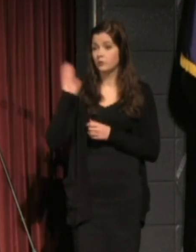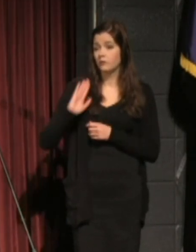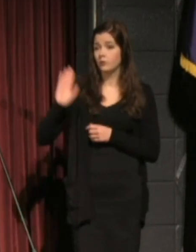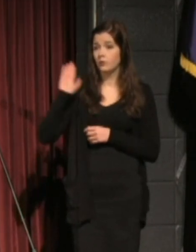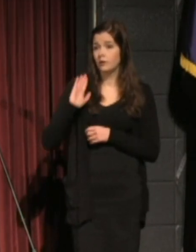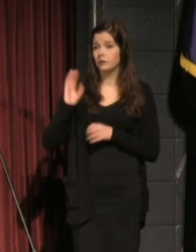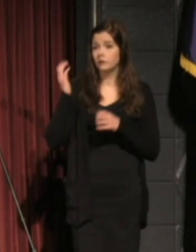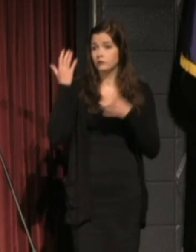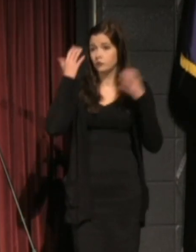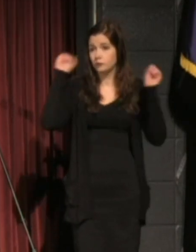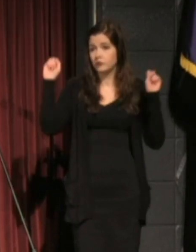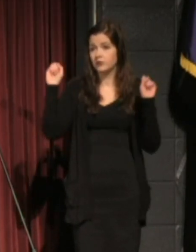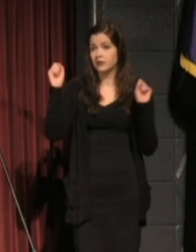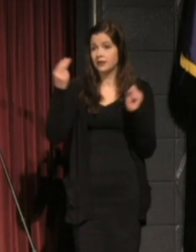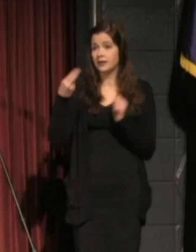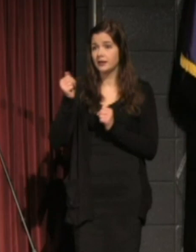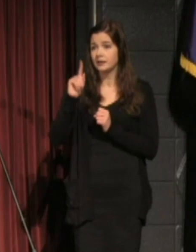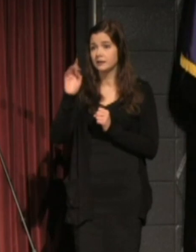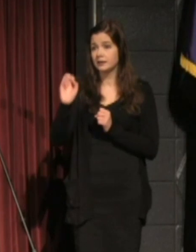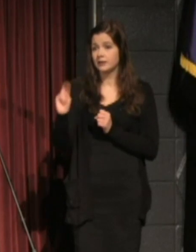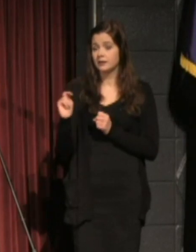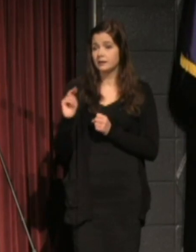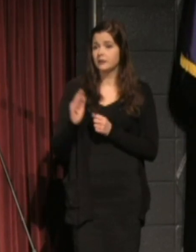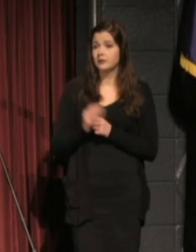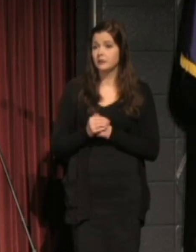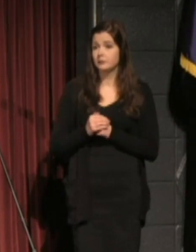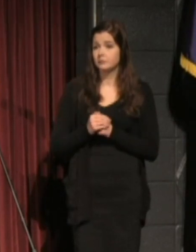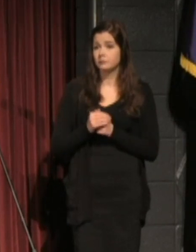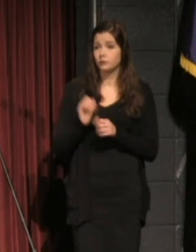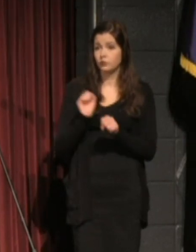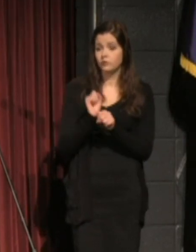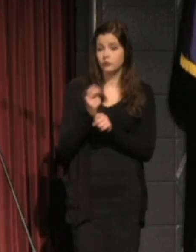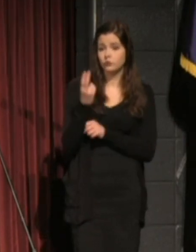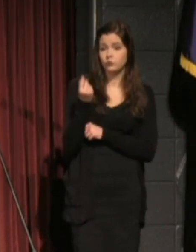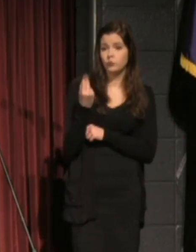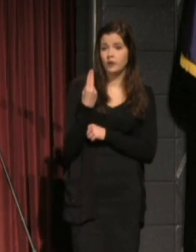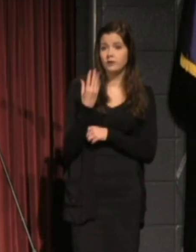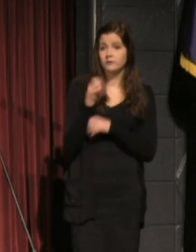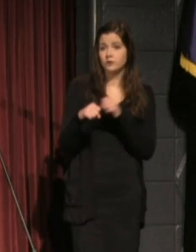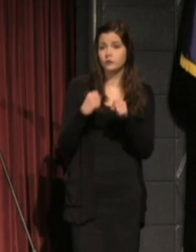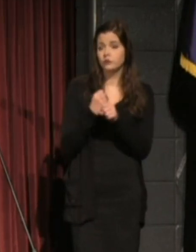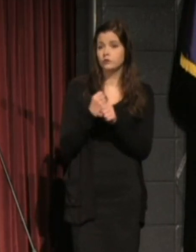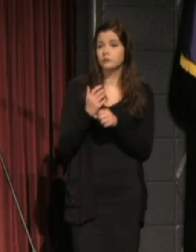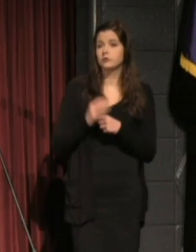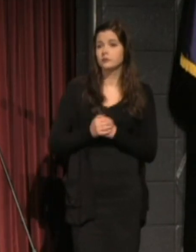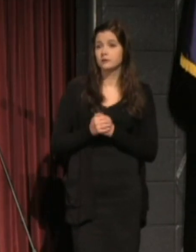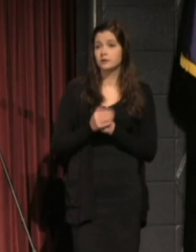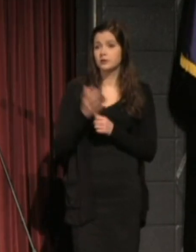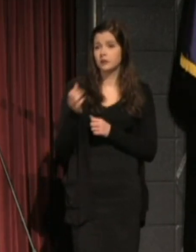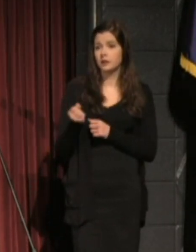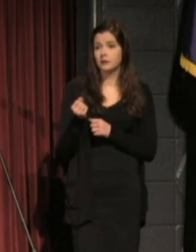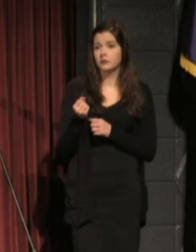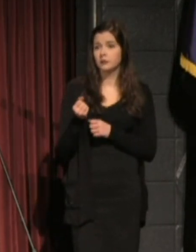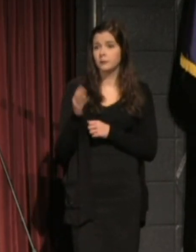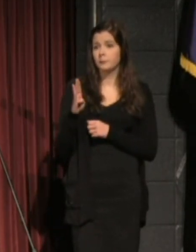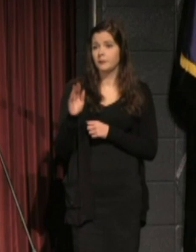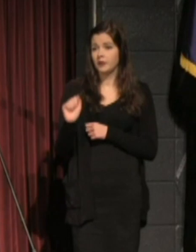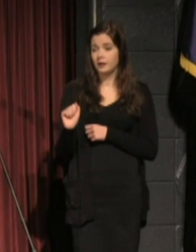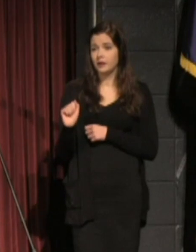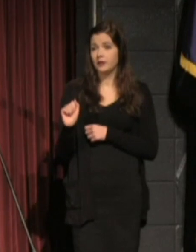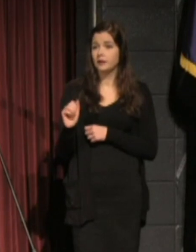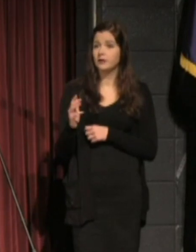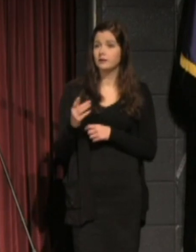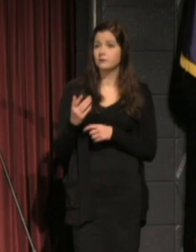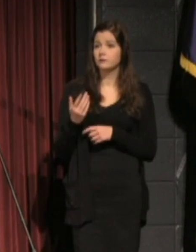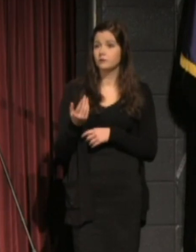as superintendent of the Hazen School District, where he was employed for 12 years. Ness received his Bachelor of Science degree in Education from North